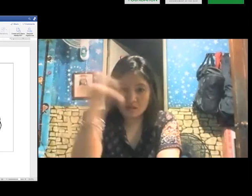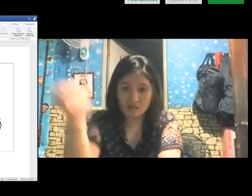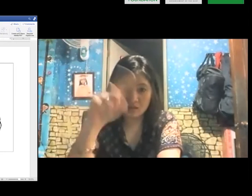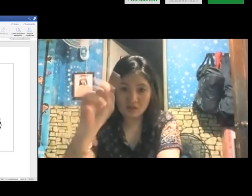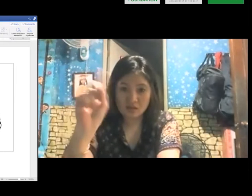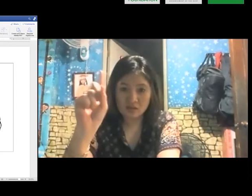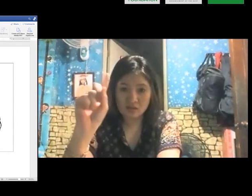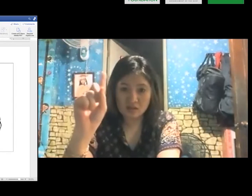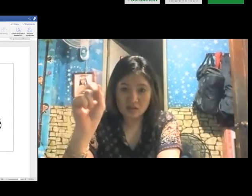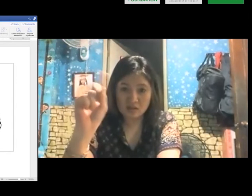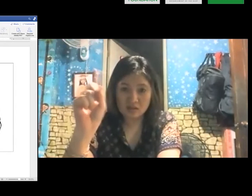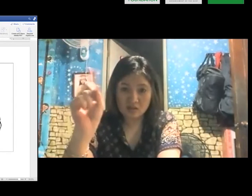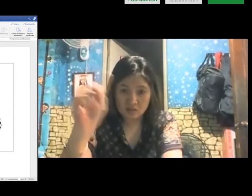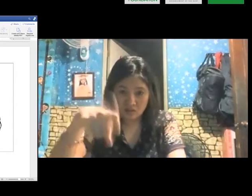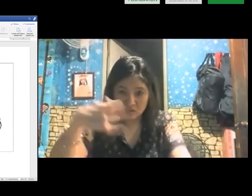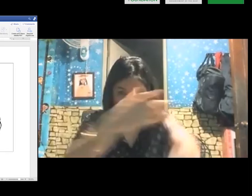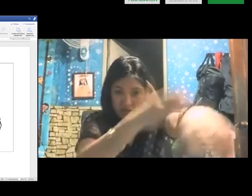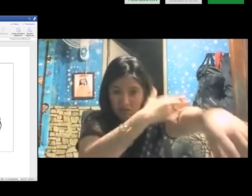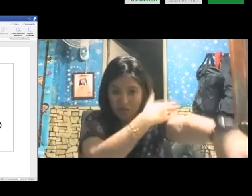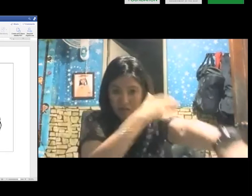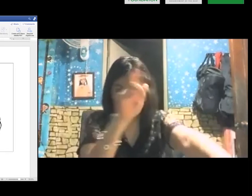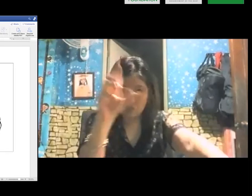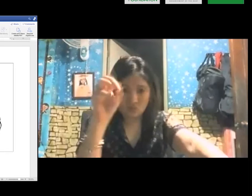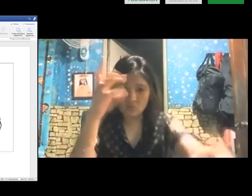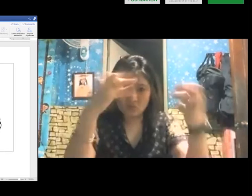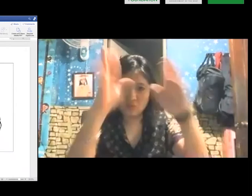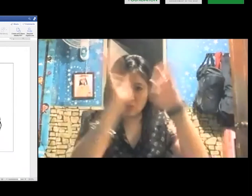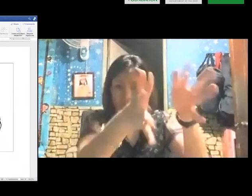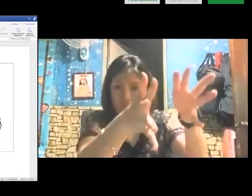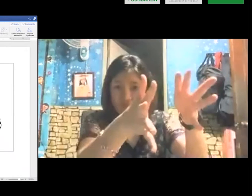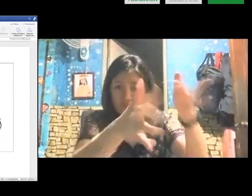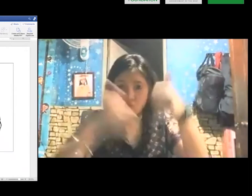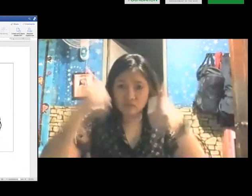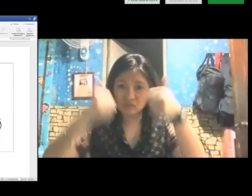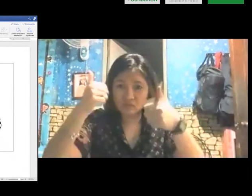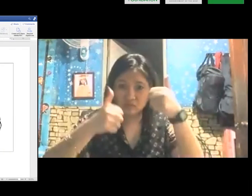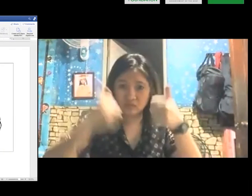It looks like most of us haven't decided yet, but